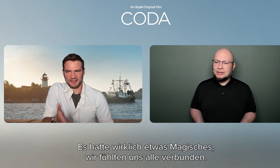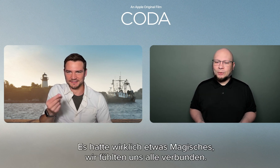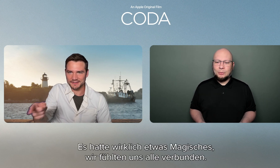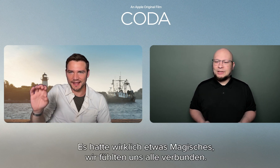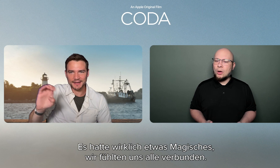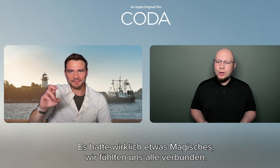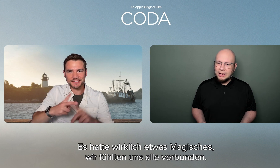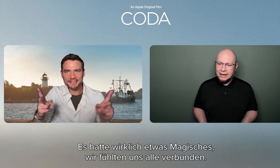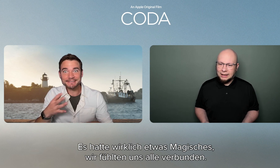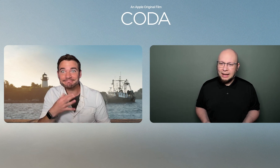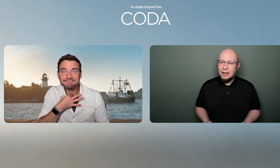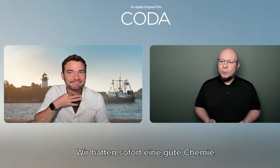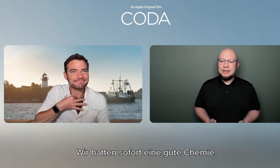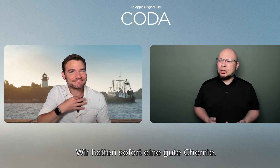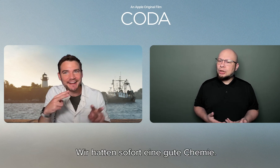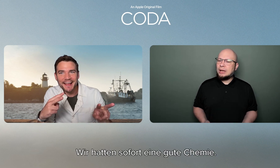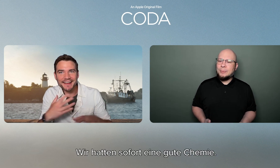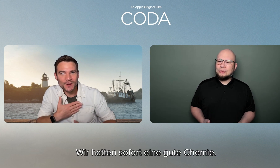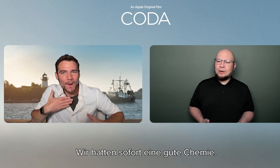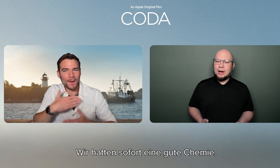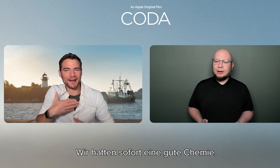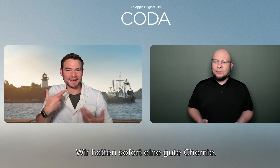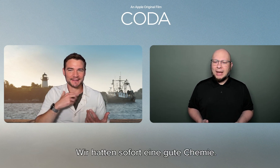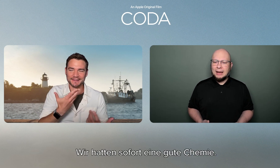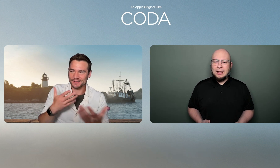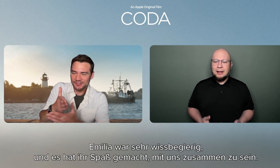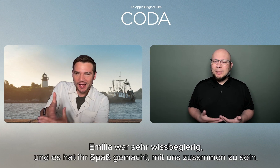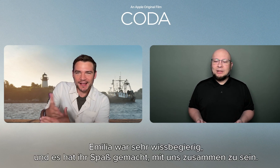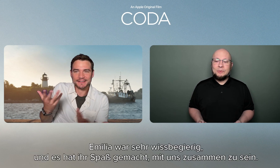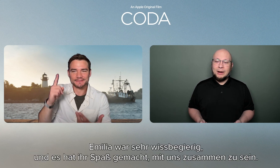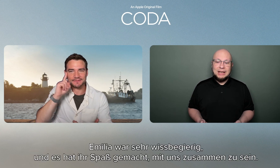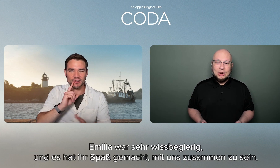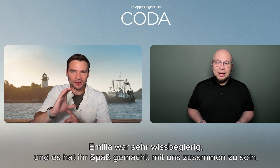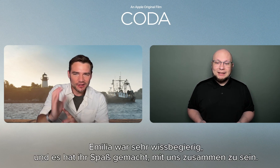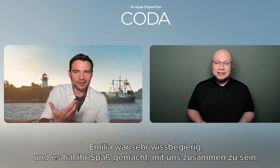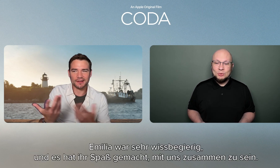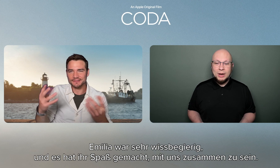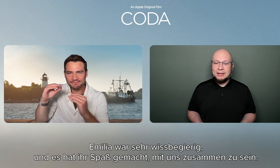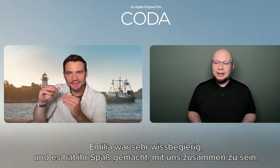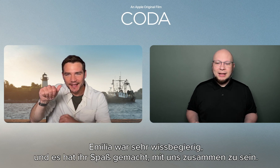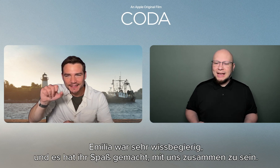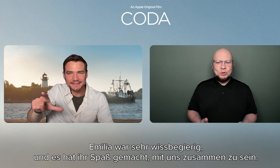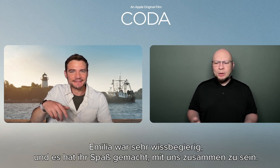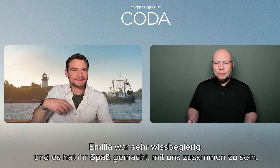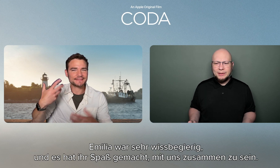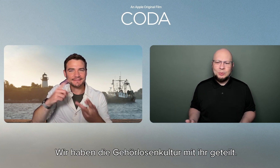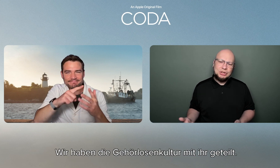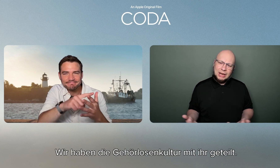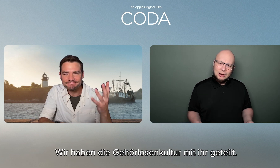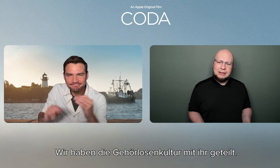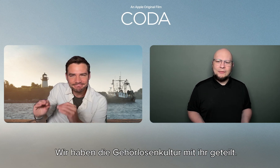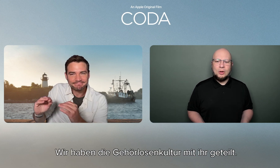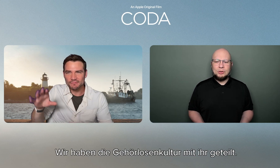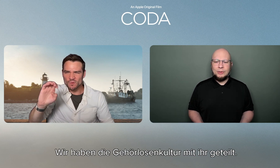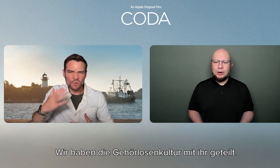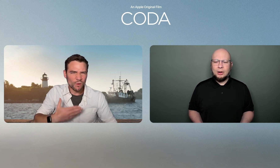like magic, really. We just all connected. We just had good chemistry right off the bat. Emilia was very curious and just wanted to enjoy being with us. We